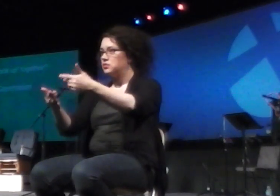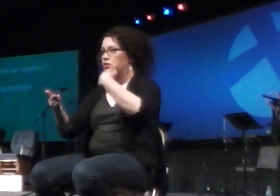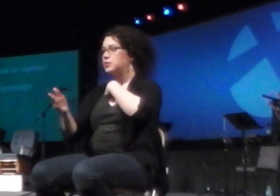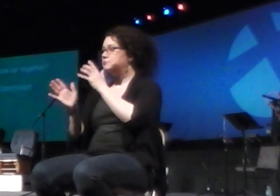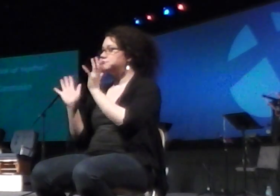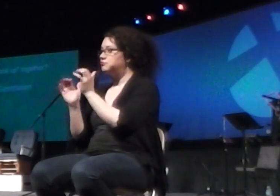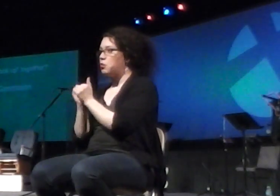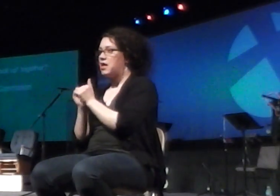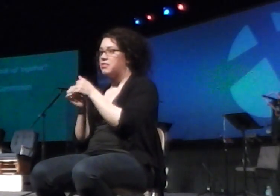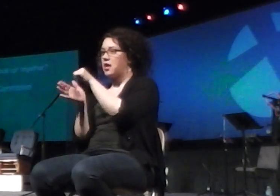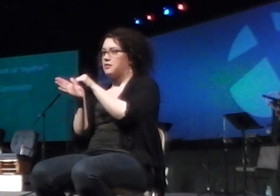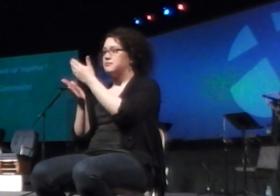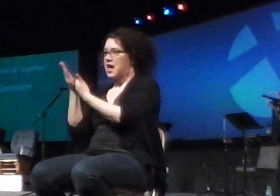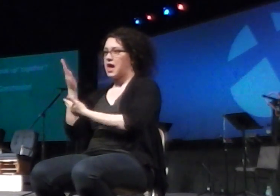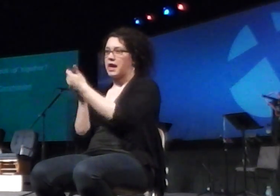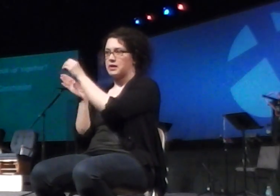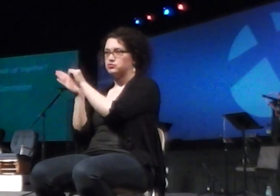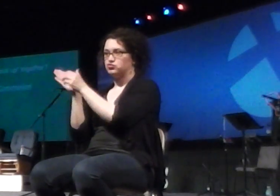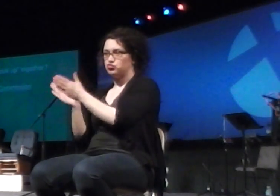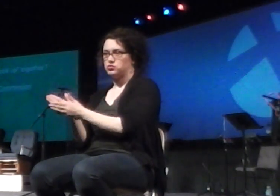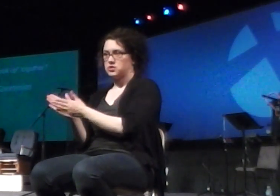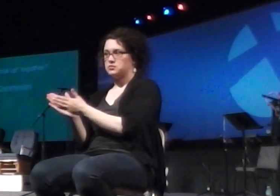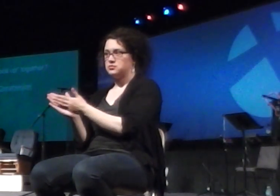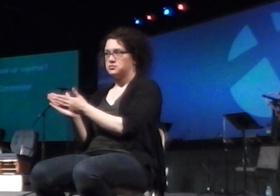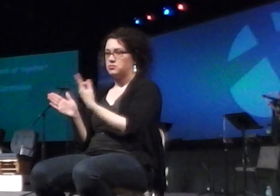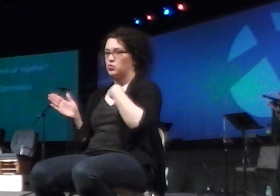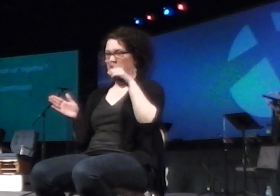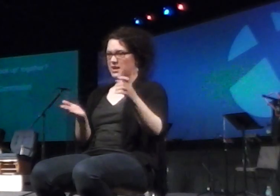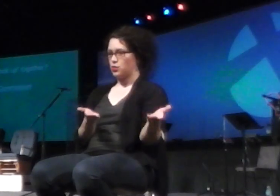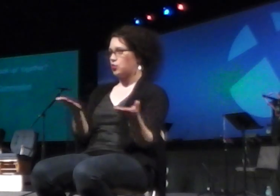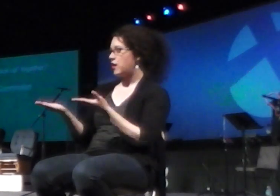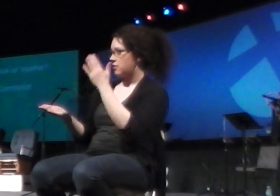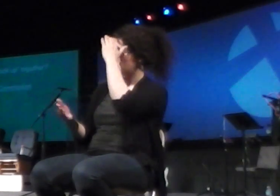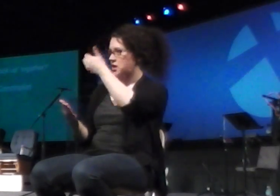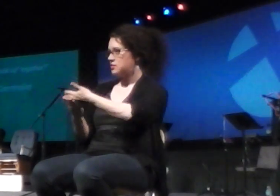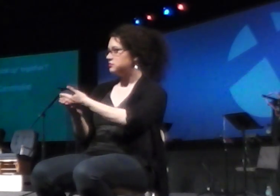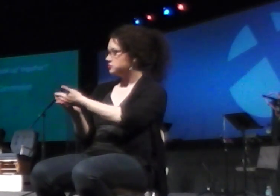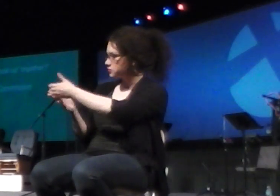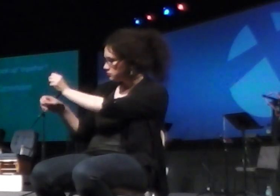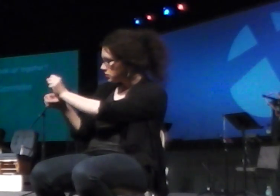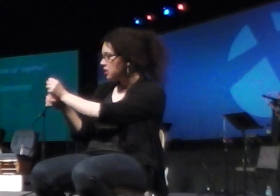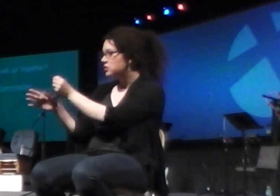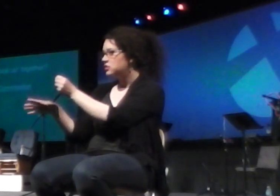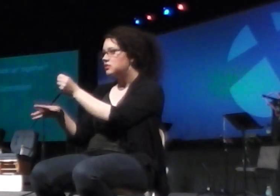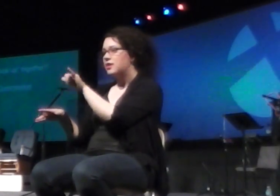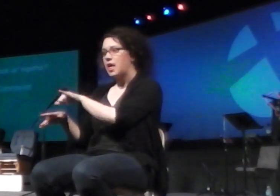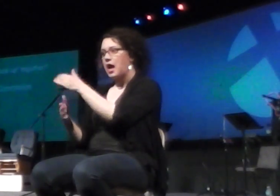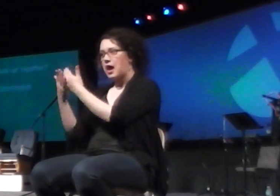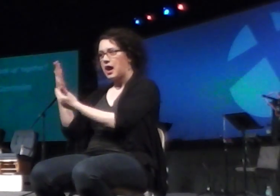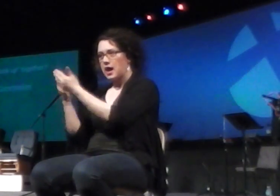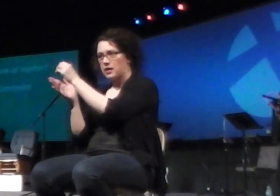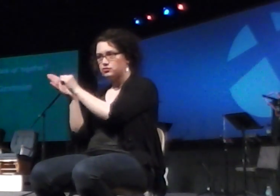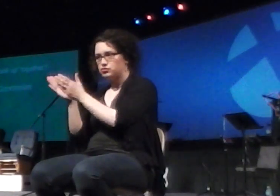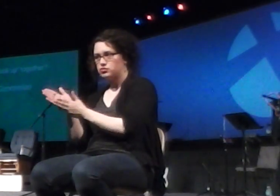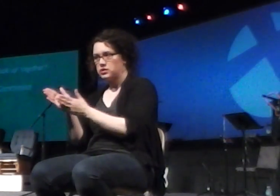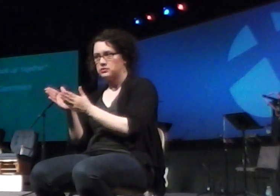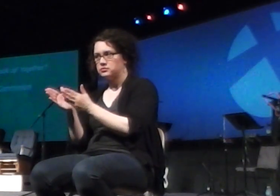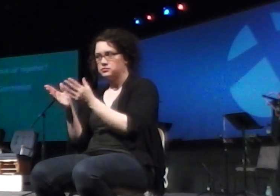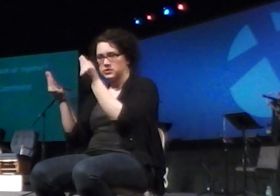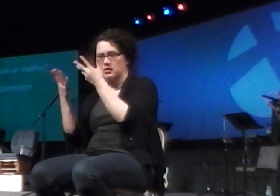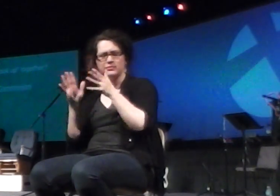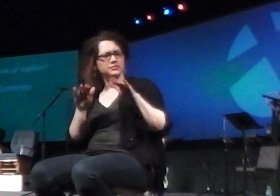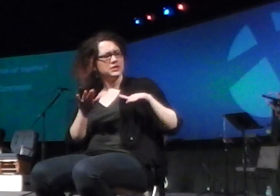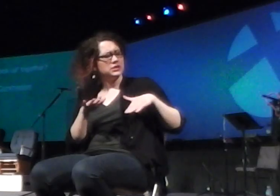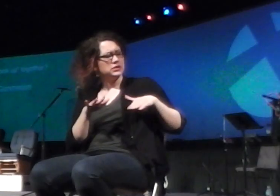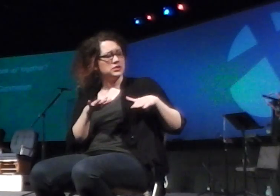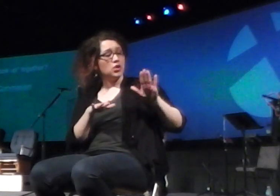because he had to get some surgery on that hand. And I remember that this hand surgeon saying this to me, and it really impacted me. He said,